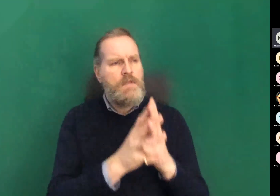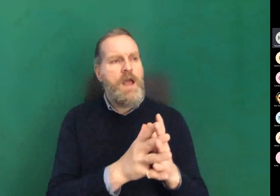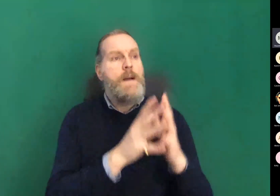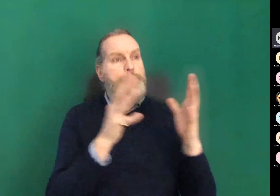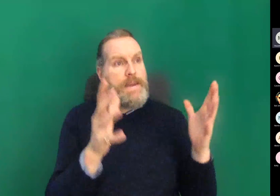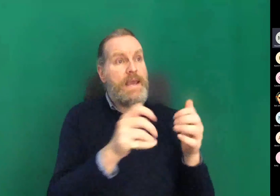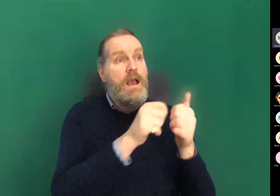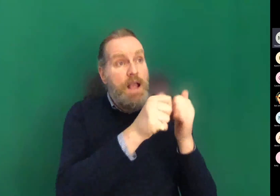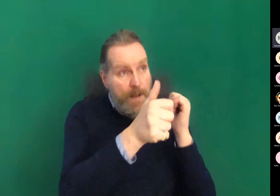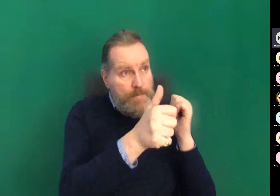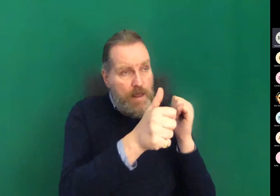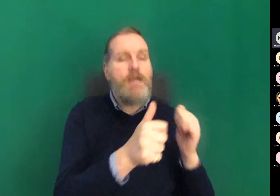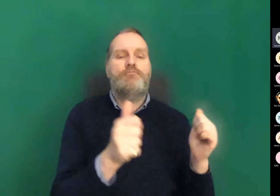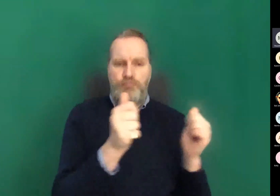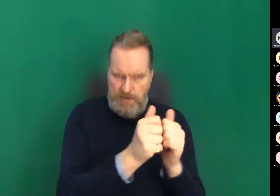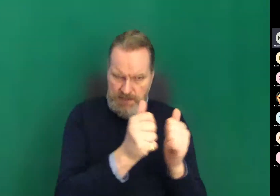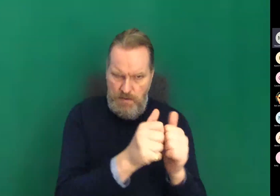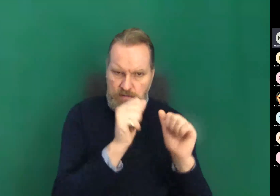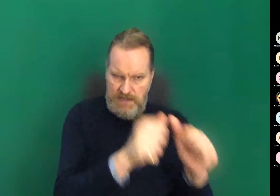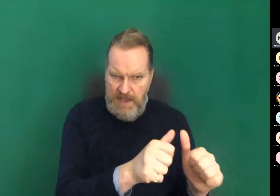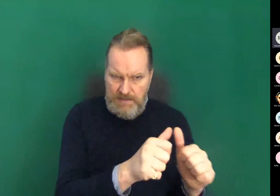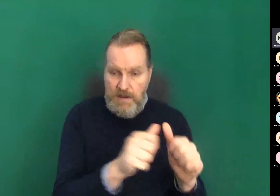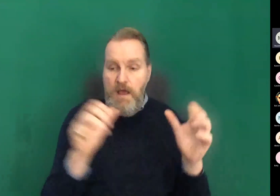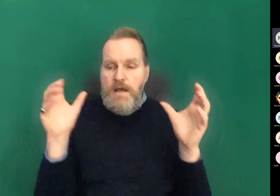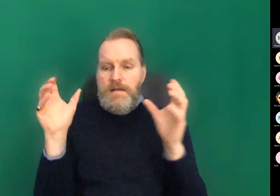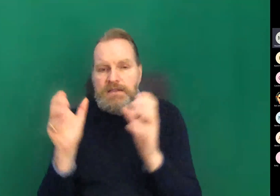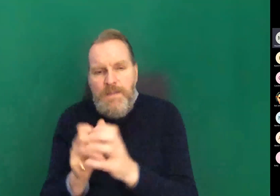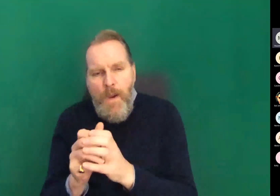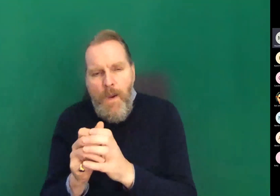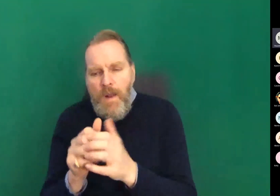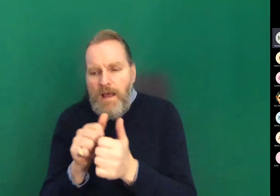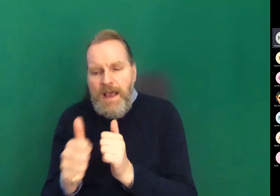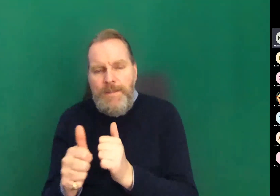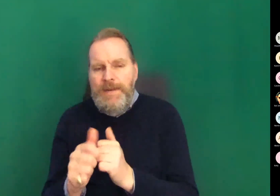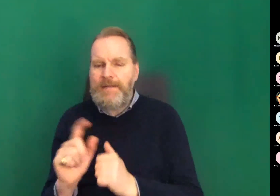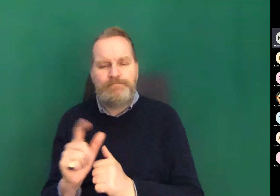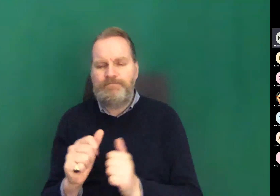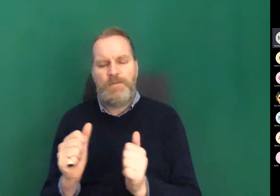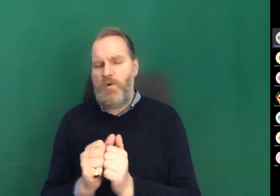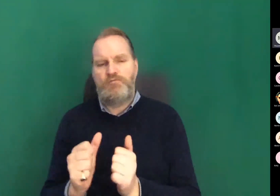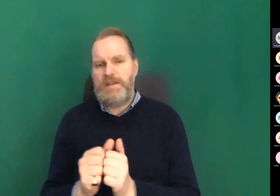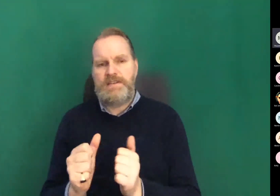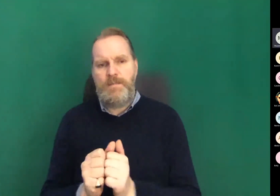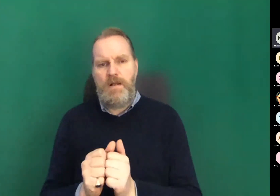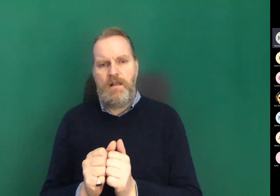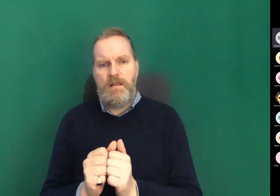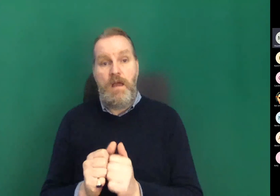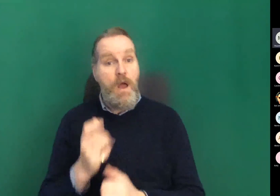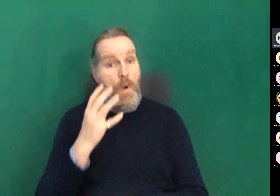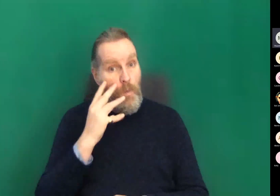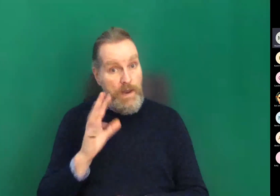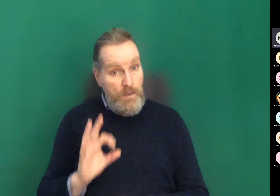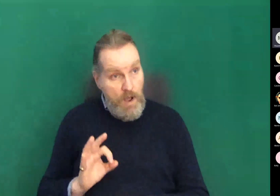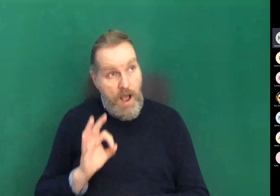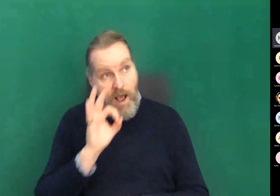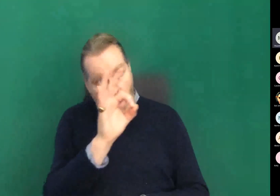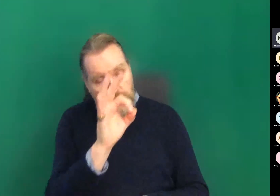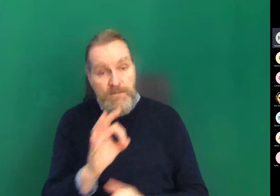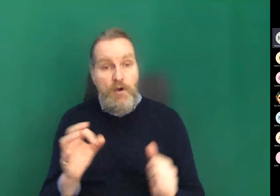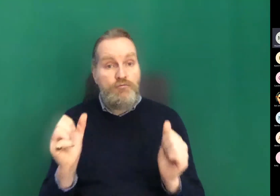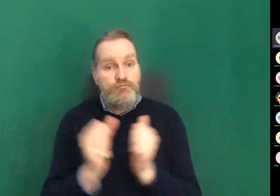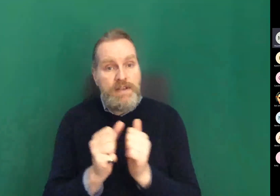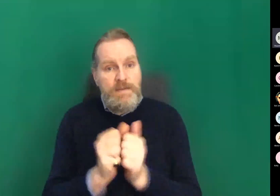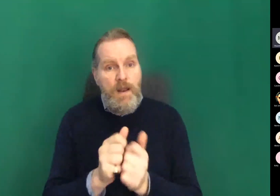be reasonable in a small startup. So often when requesting a reasonable adjustment, you may need